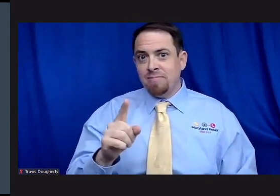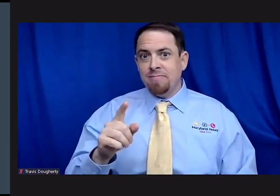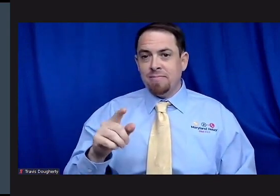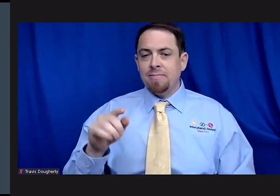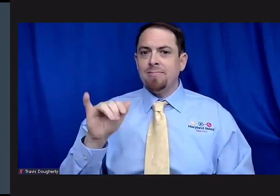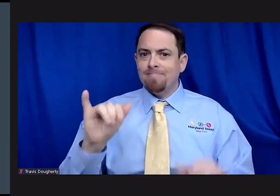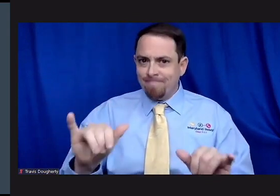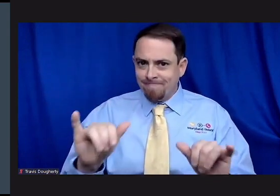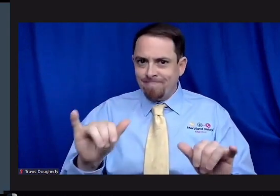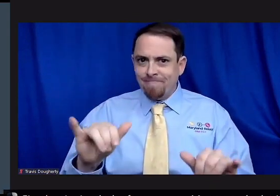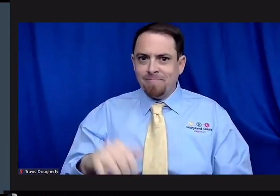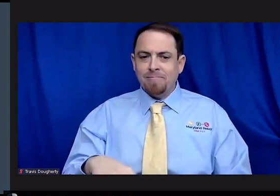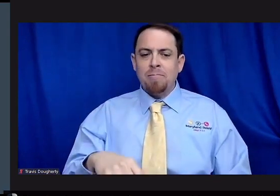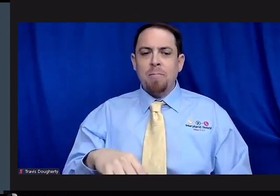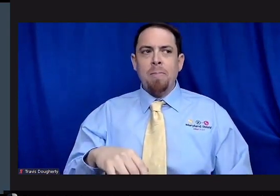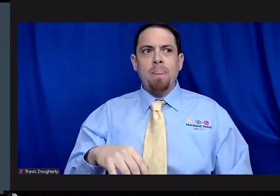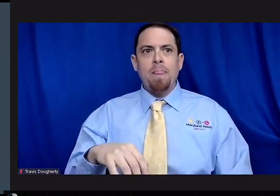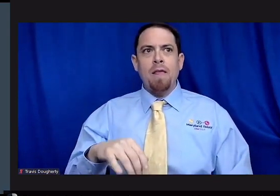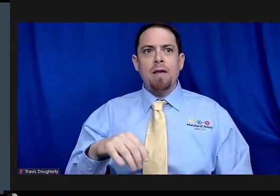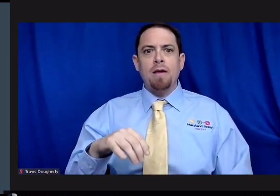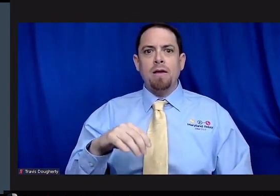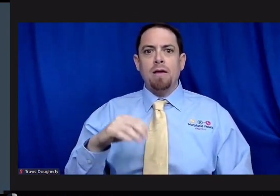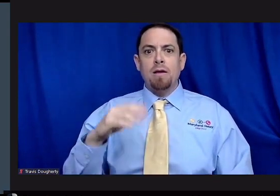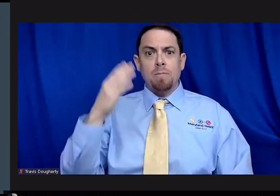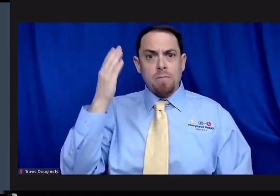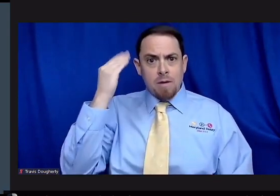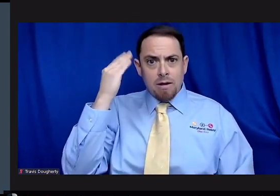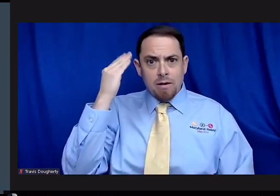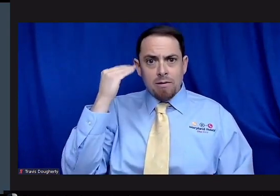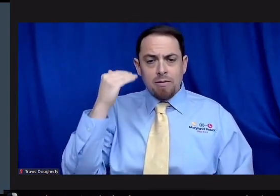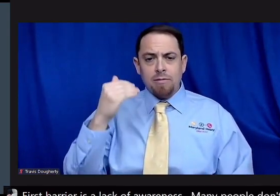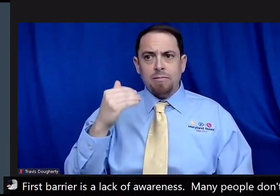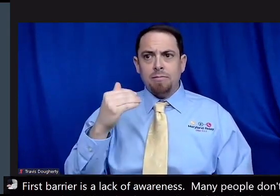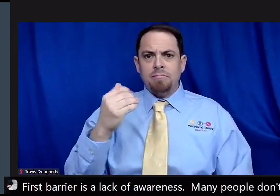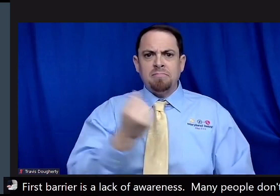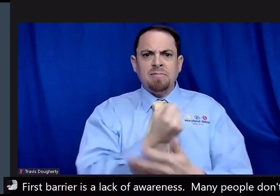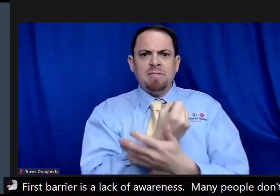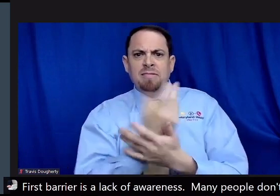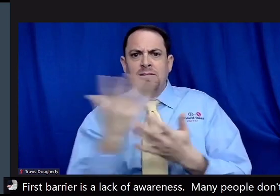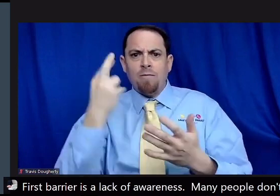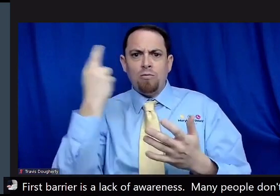Some folks think they know, but they're actually misinformed.